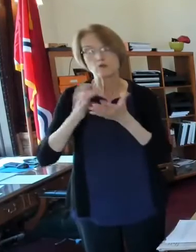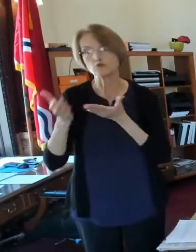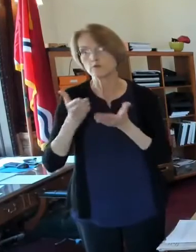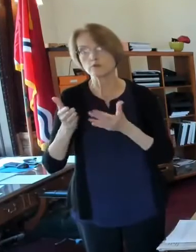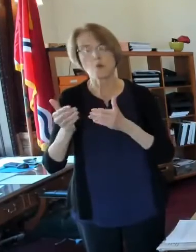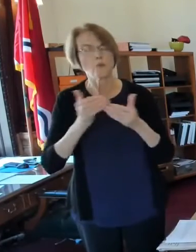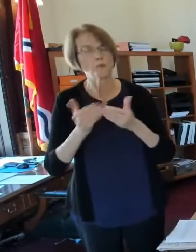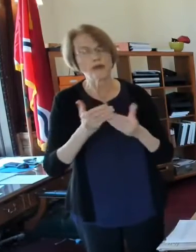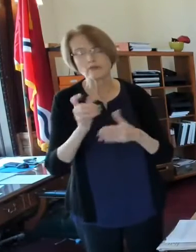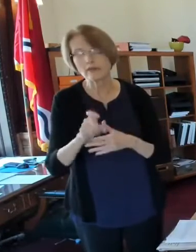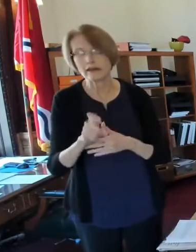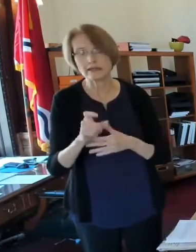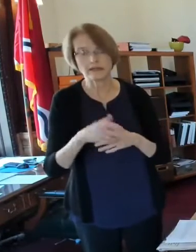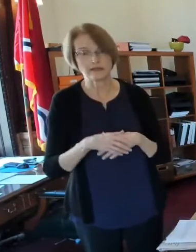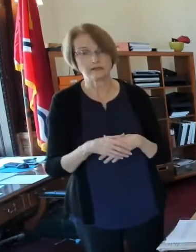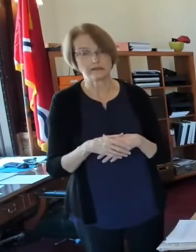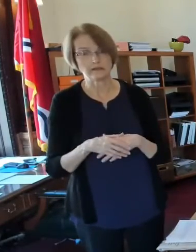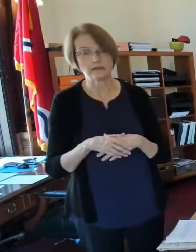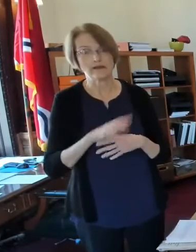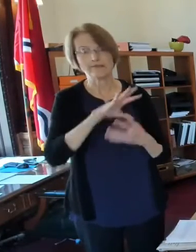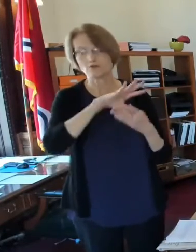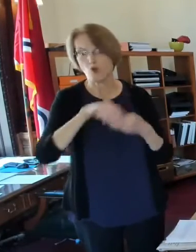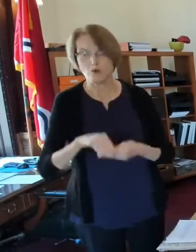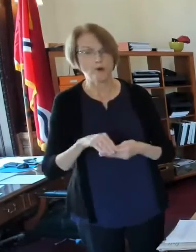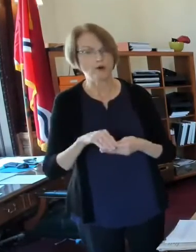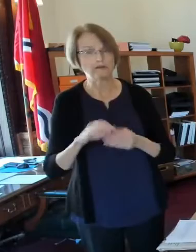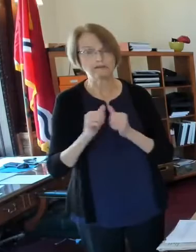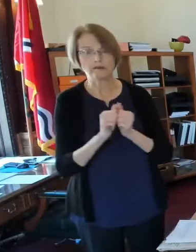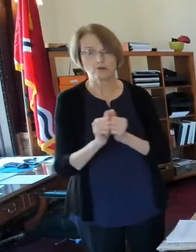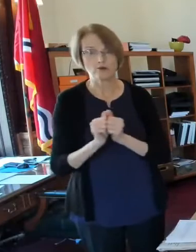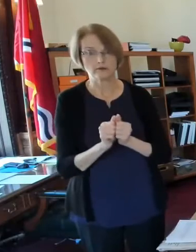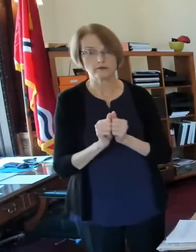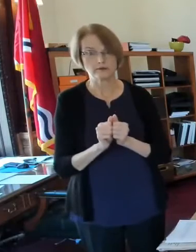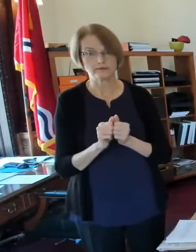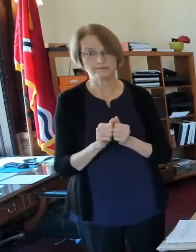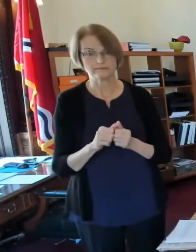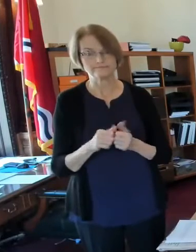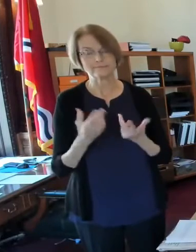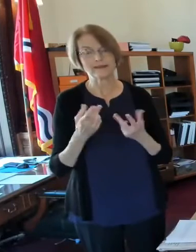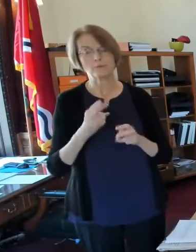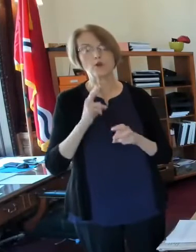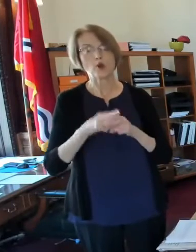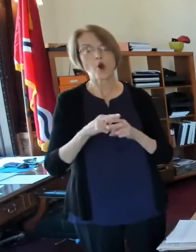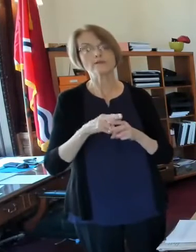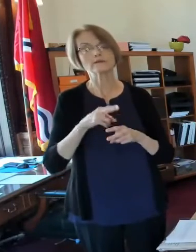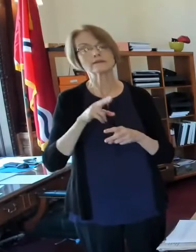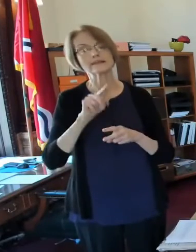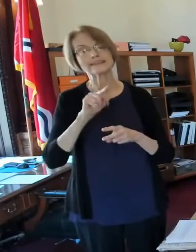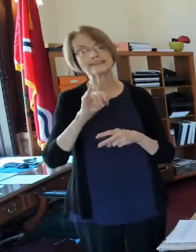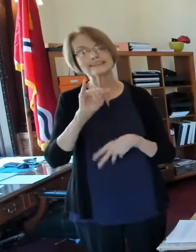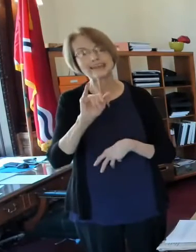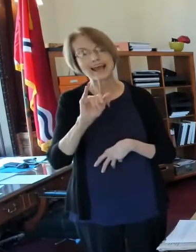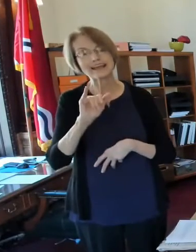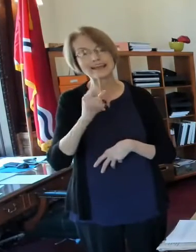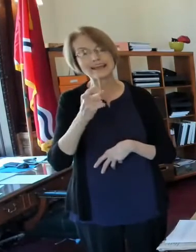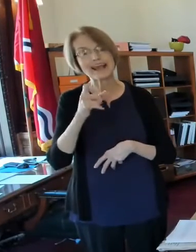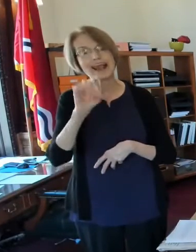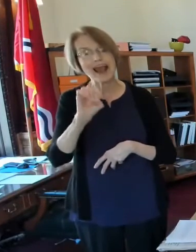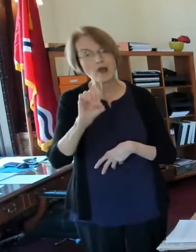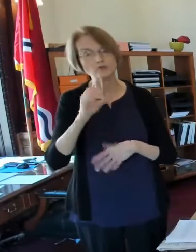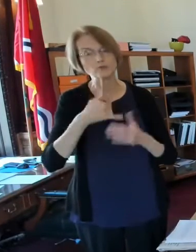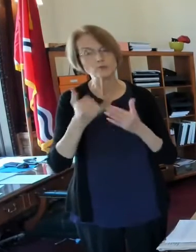whatever it is that they need. That's all part of this. We talk about it and we call it the Tiny House Project, but it's much more than that. And